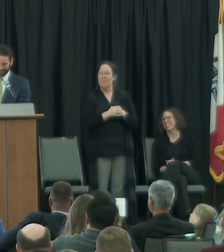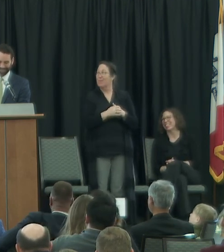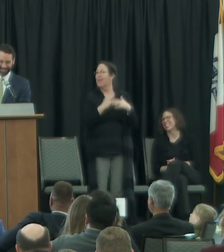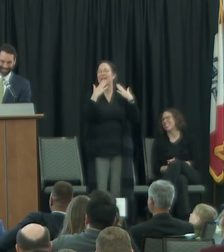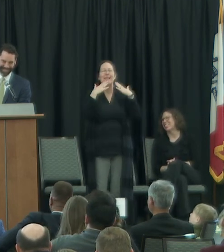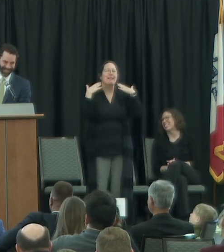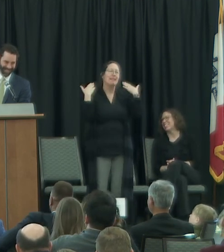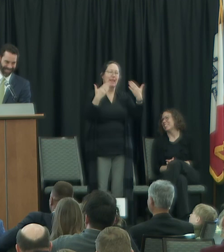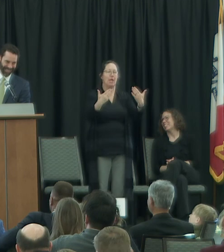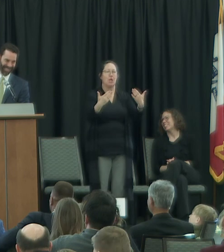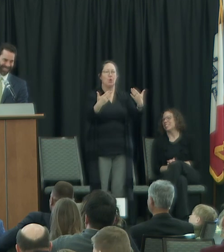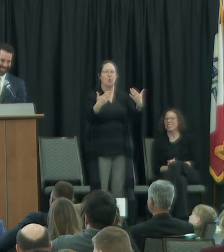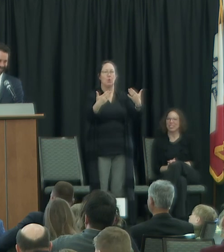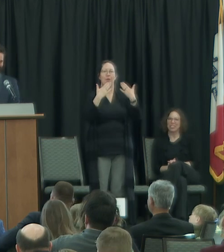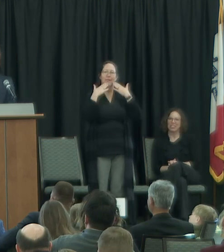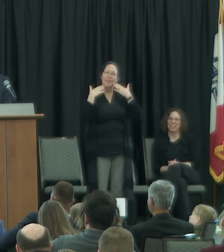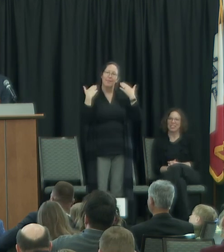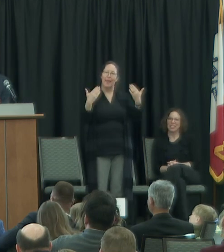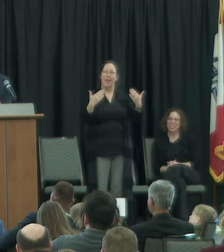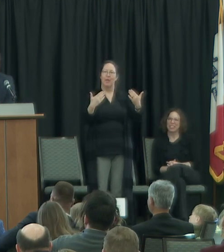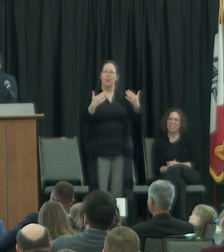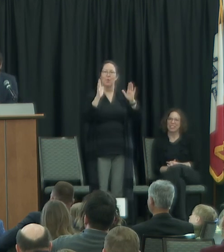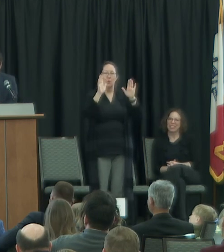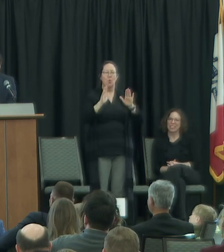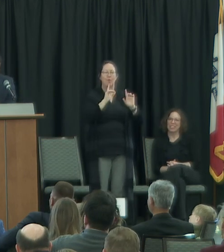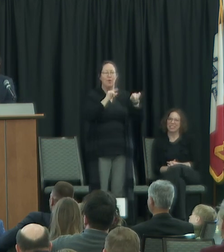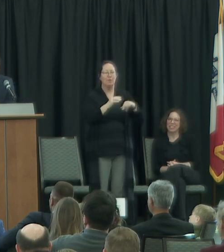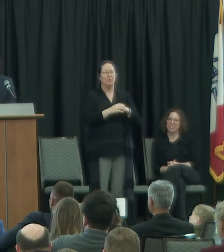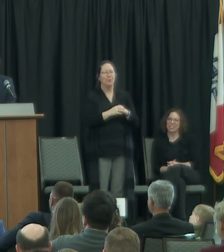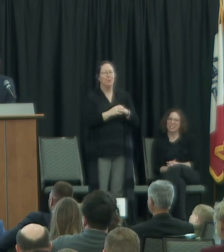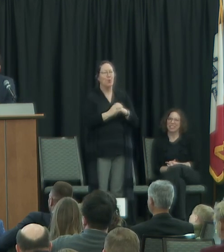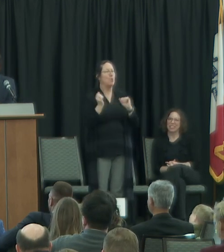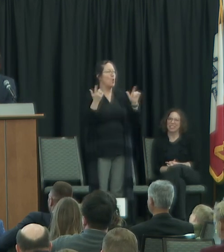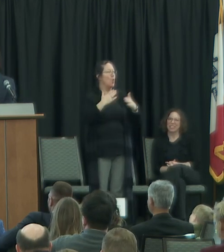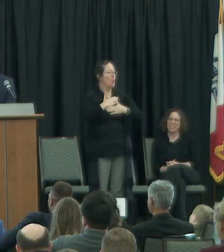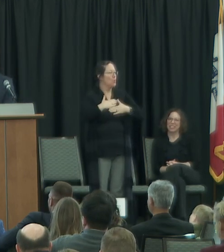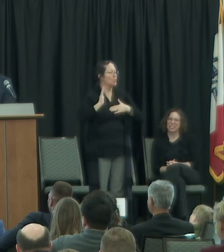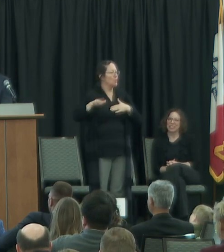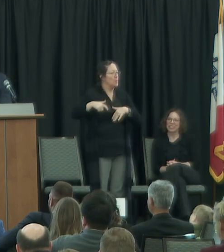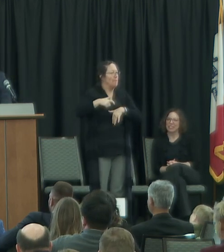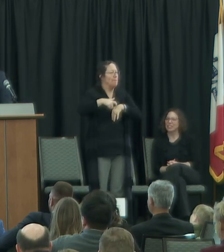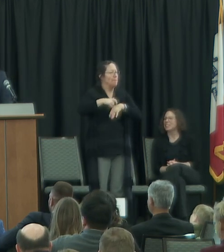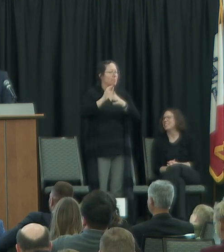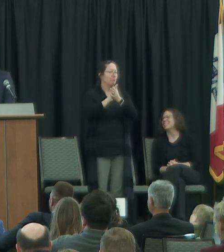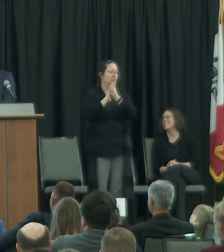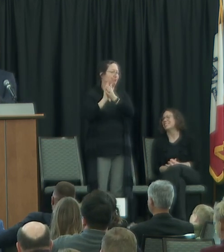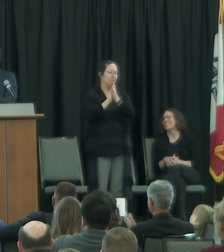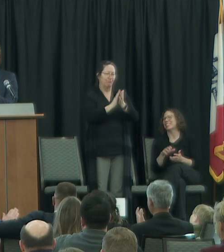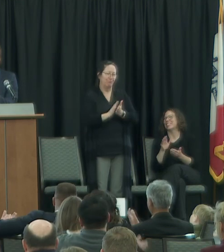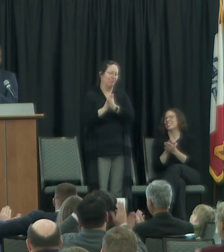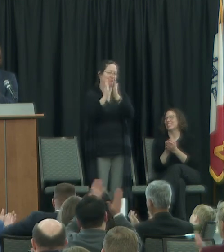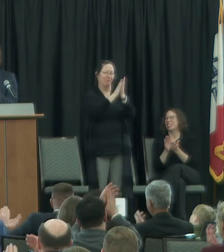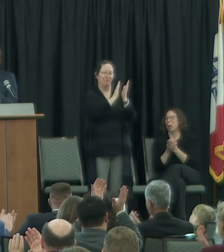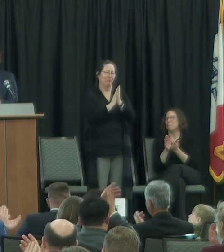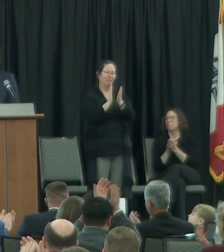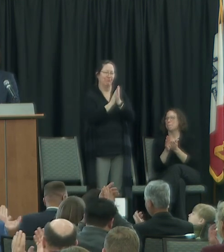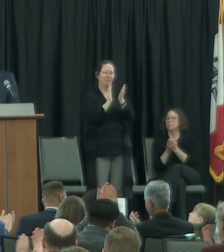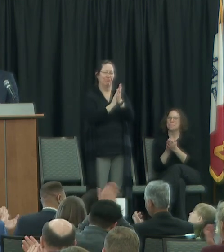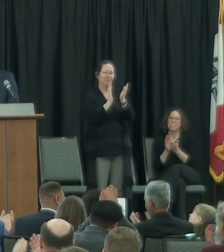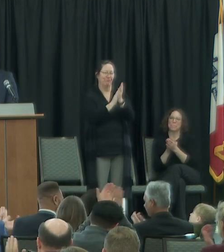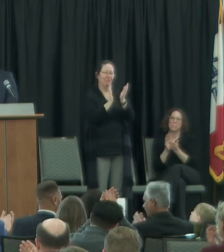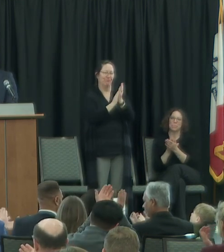Thank you very much. I think that was a great answer to the question, and we all appreciate your time today. A round of applause for Thank you, everyone. Supervisor Rogers. Appreciate